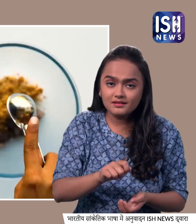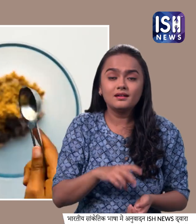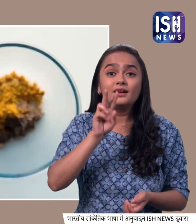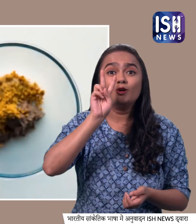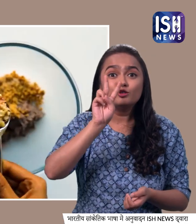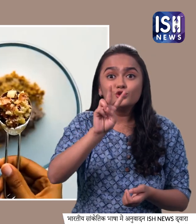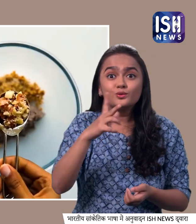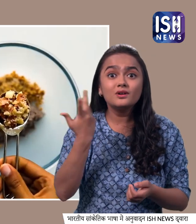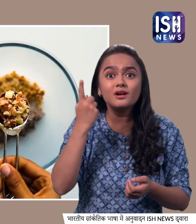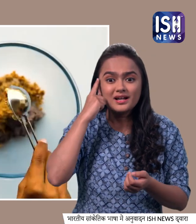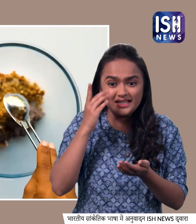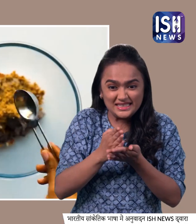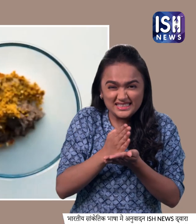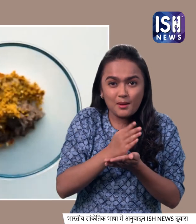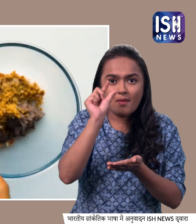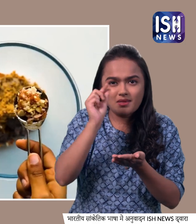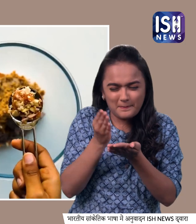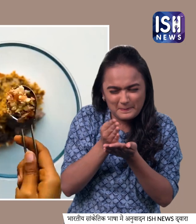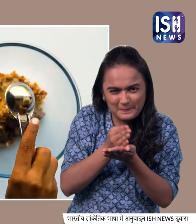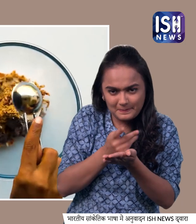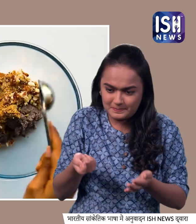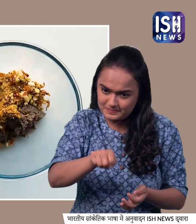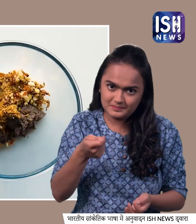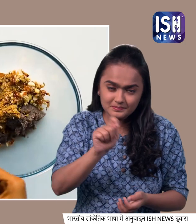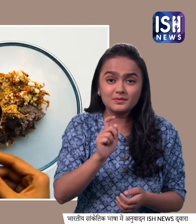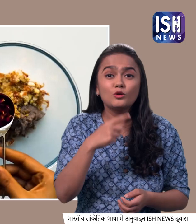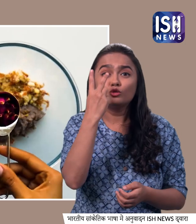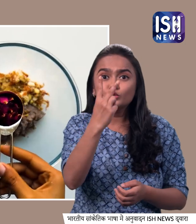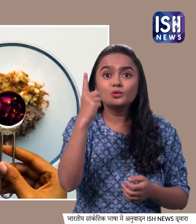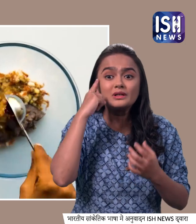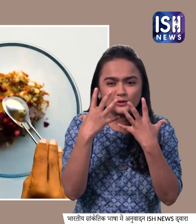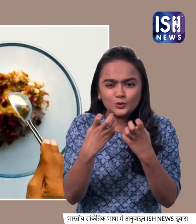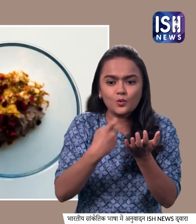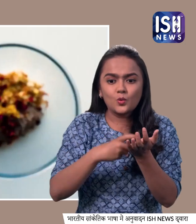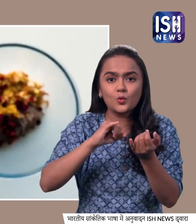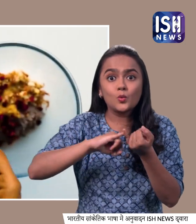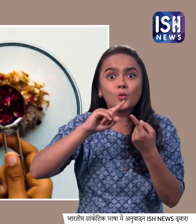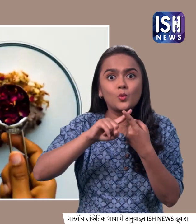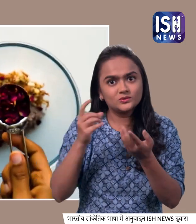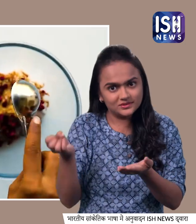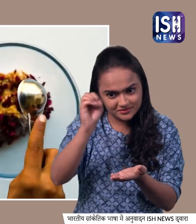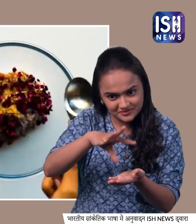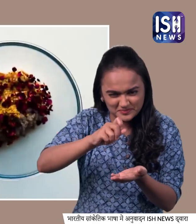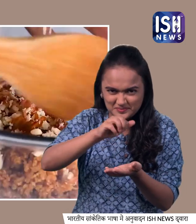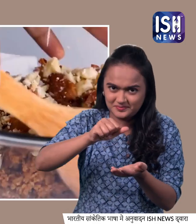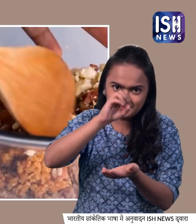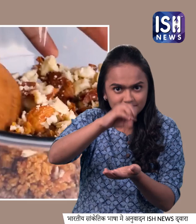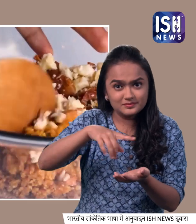2 tbsp chopped badam, 2 tbsp dry rose petals. Then mix it